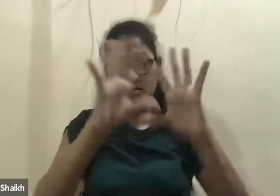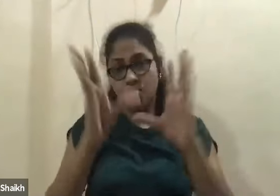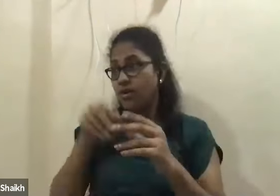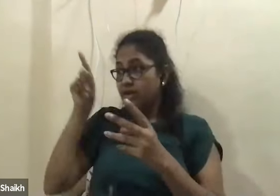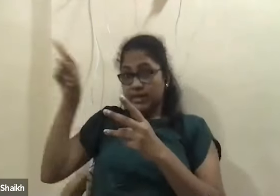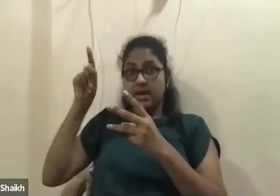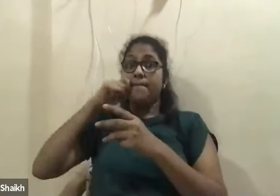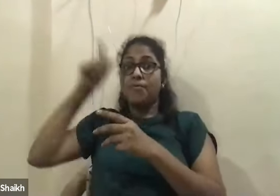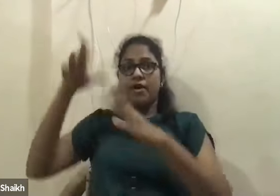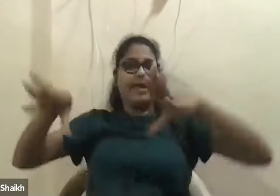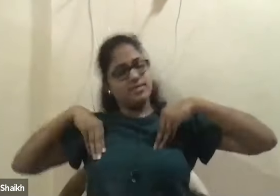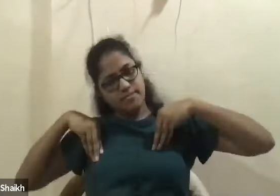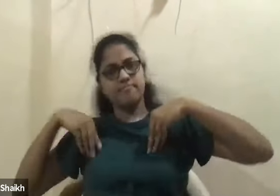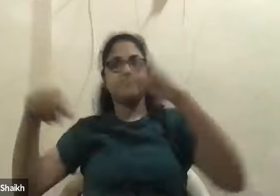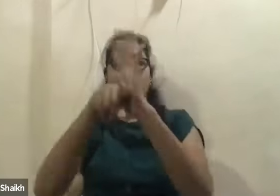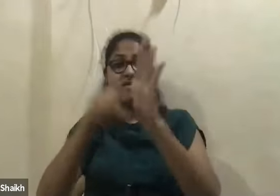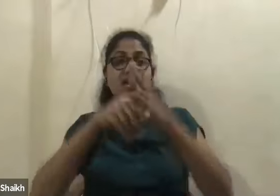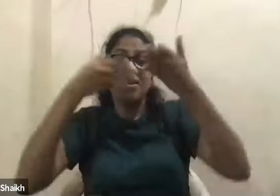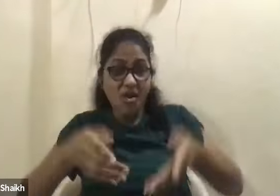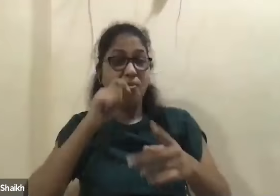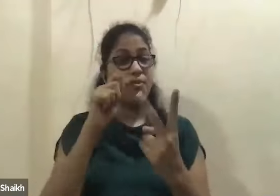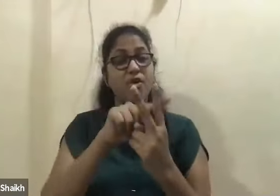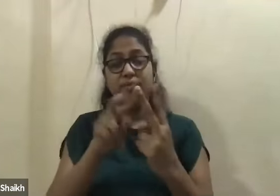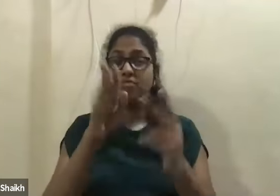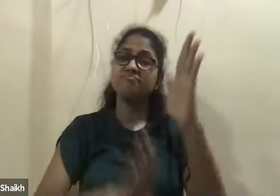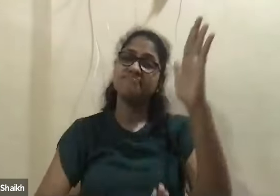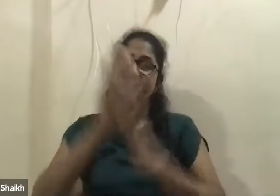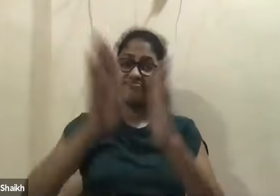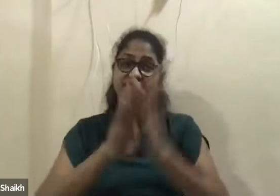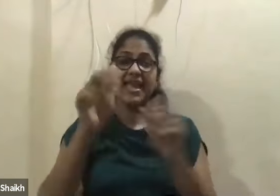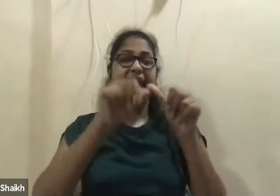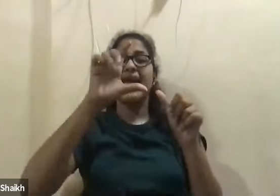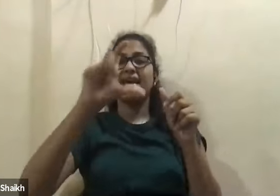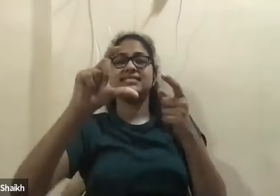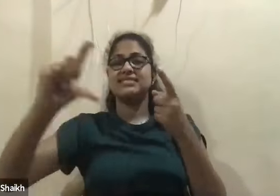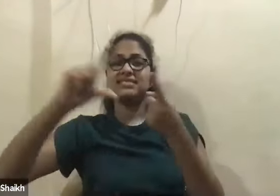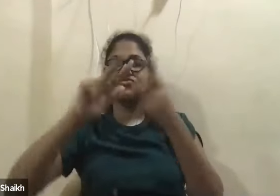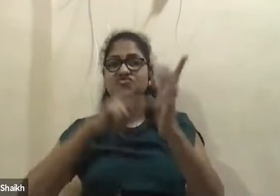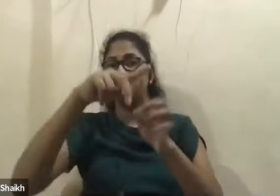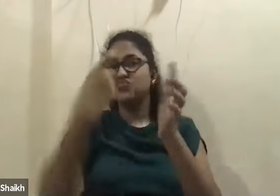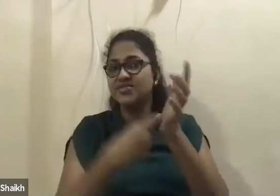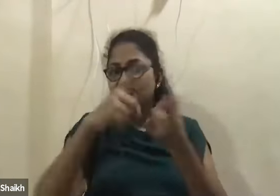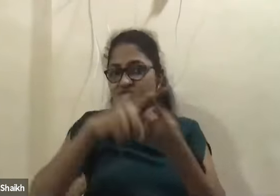in Accenture. Both are they started off working at a local MNC, and